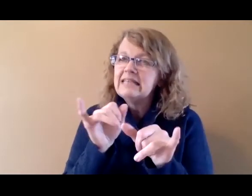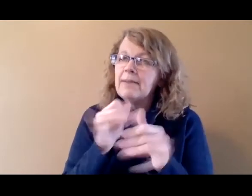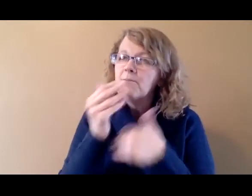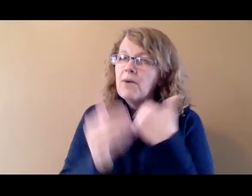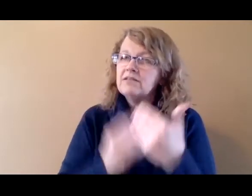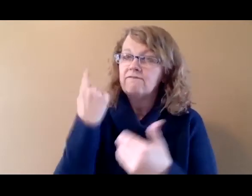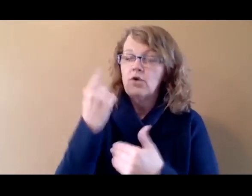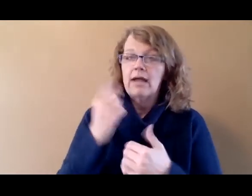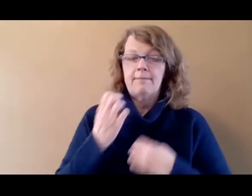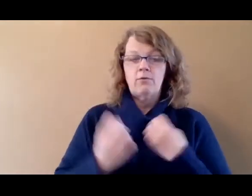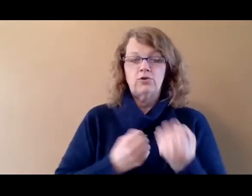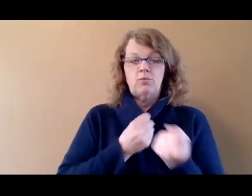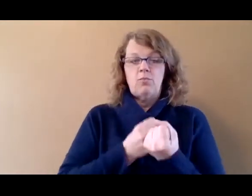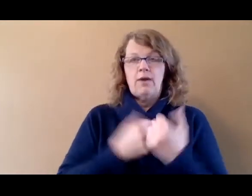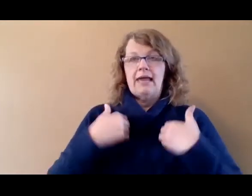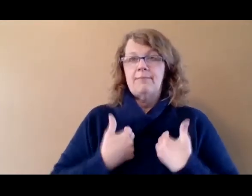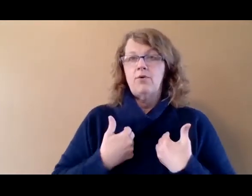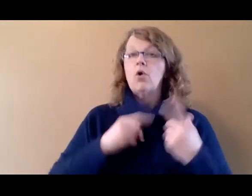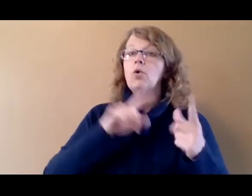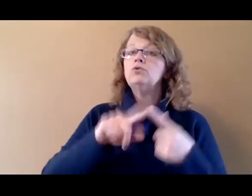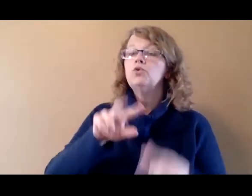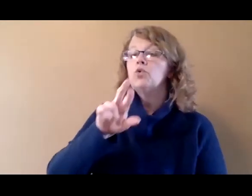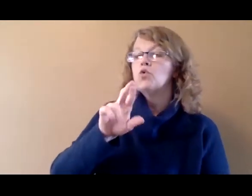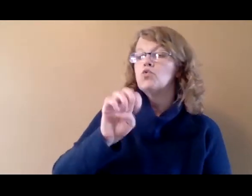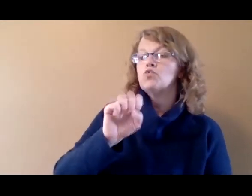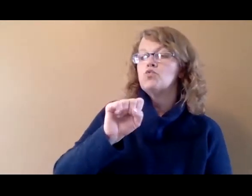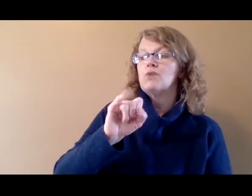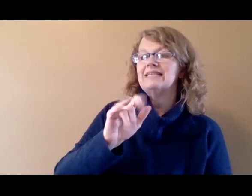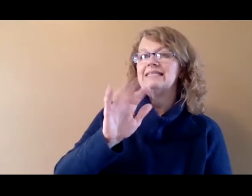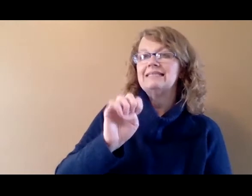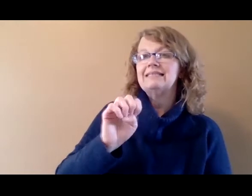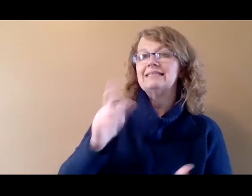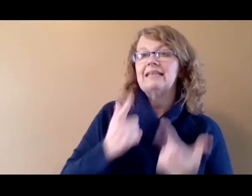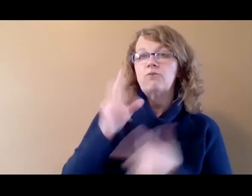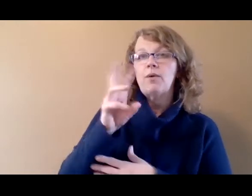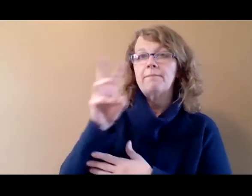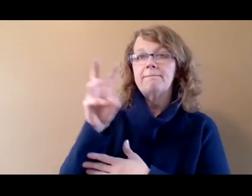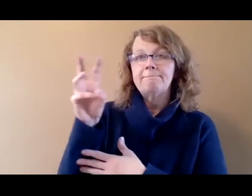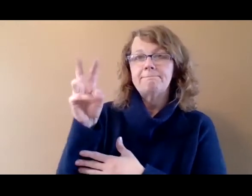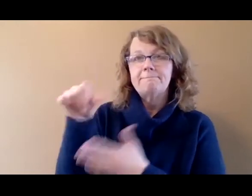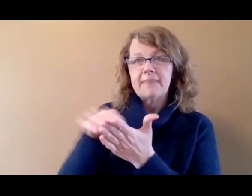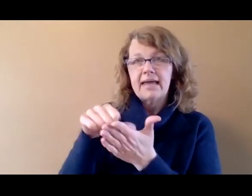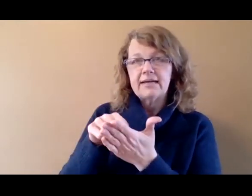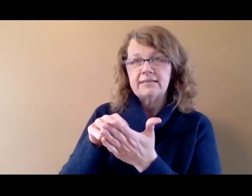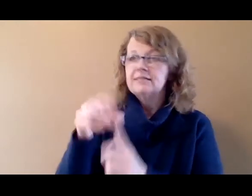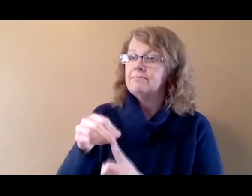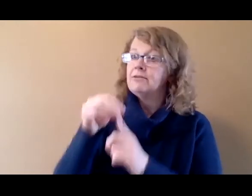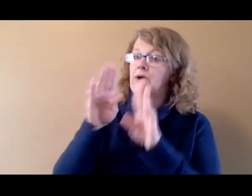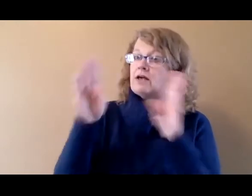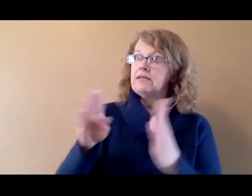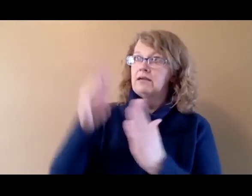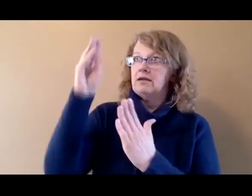animal. You'll want to go to Res Life's webpage, fill out that special housing accommodation request